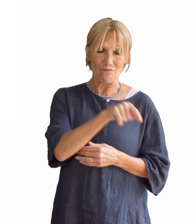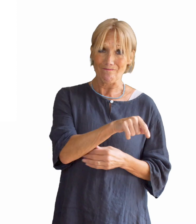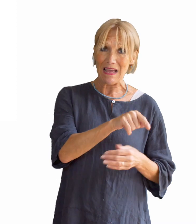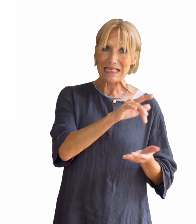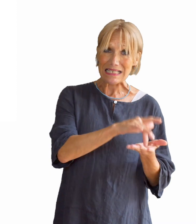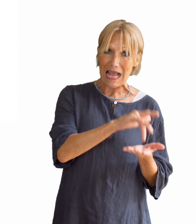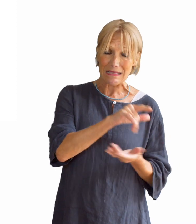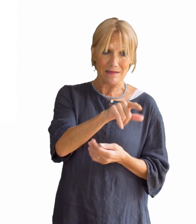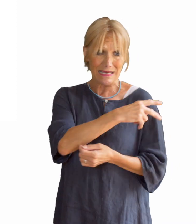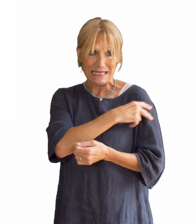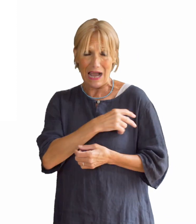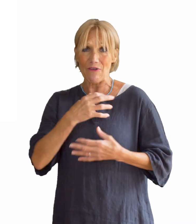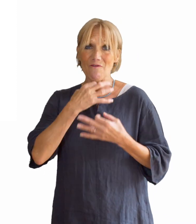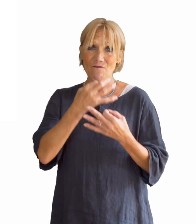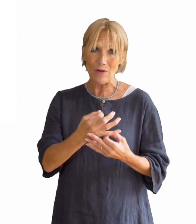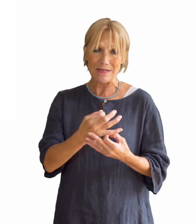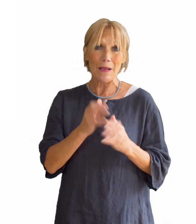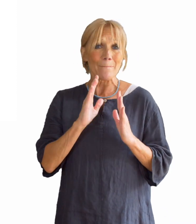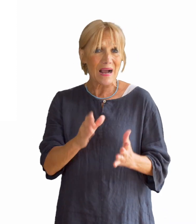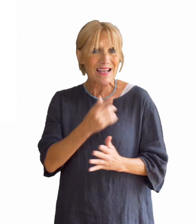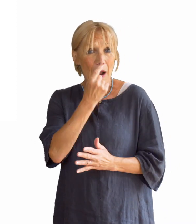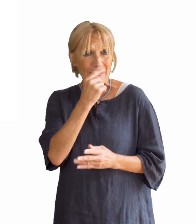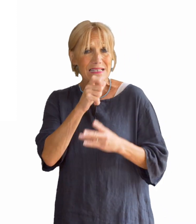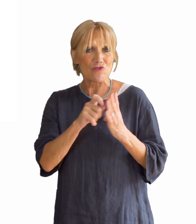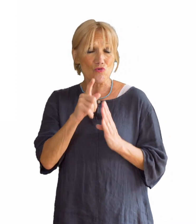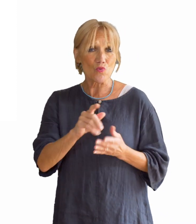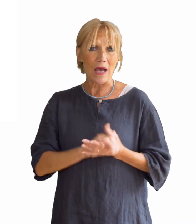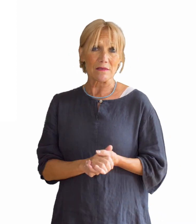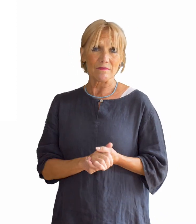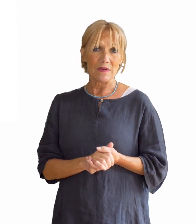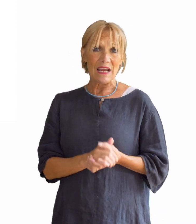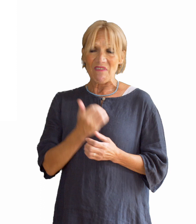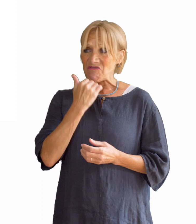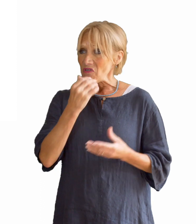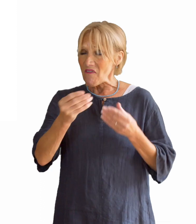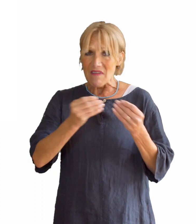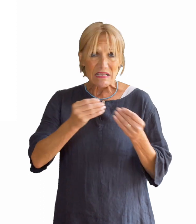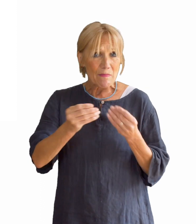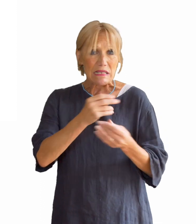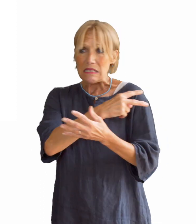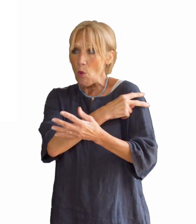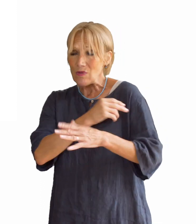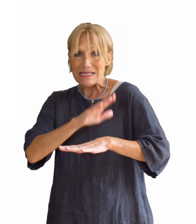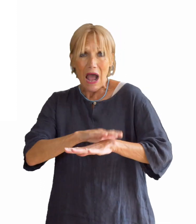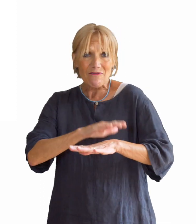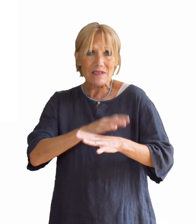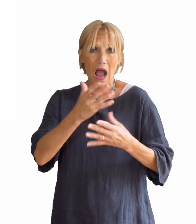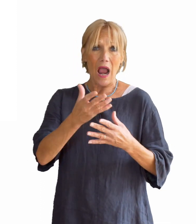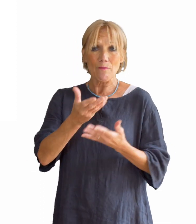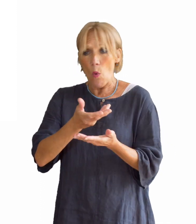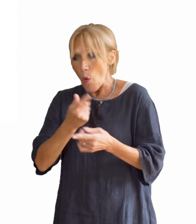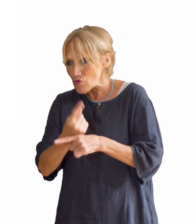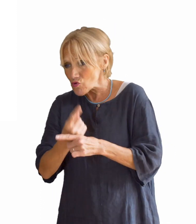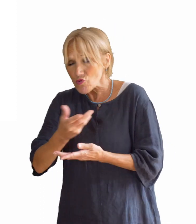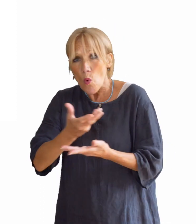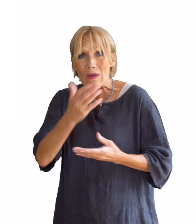need to have the capacity to do so. A lack of flexibility, staff time or consultation with members can mean provision